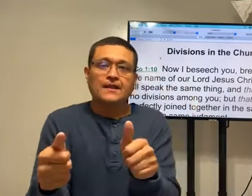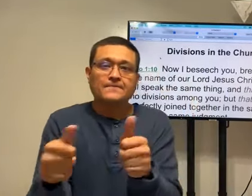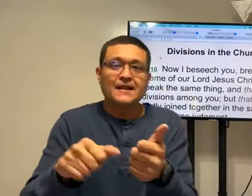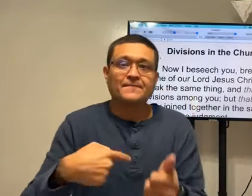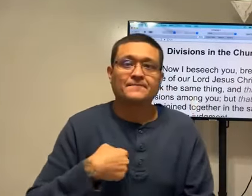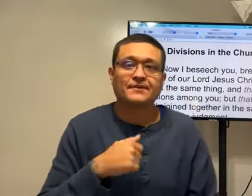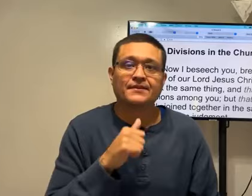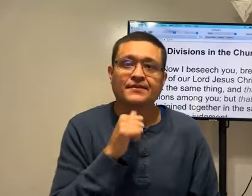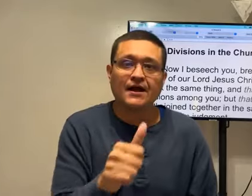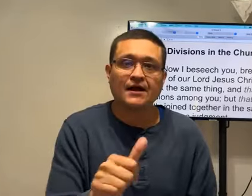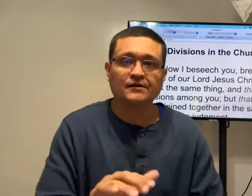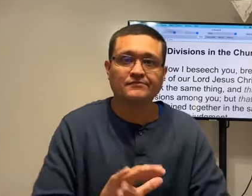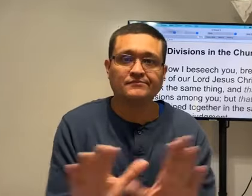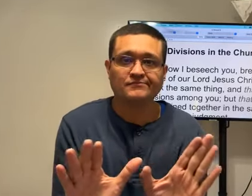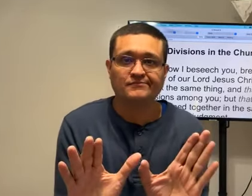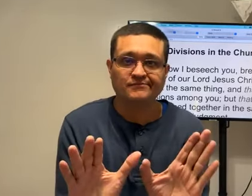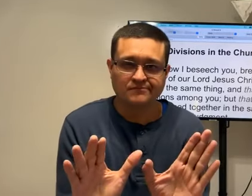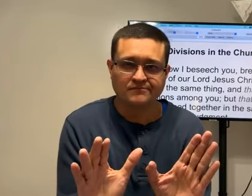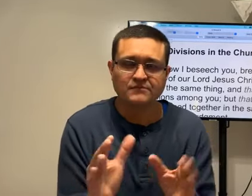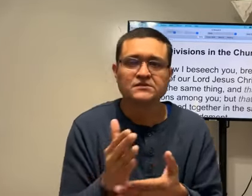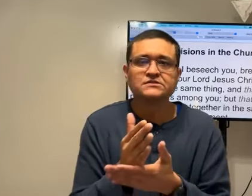Today's blog title is